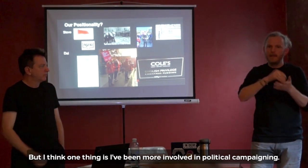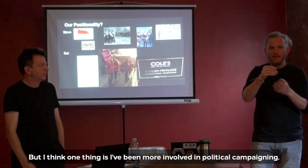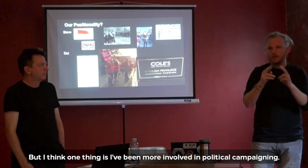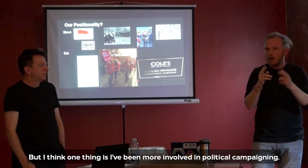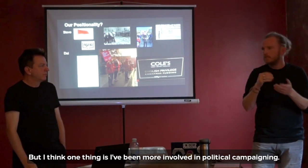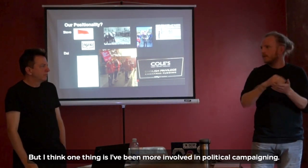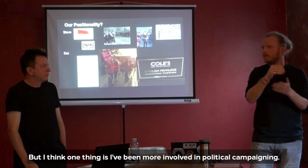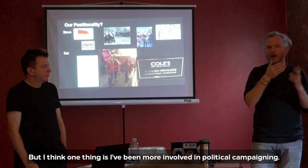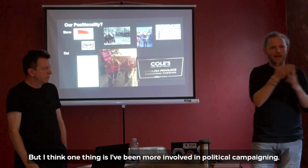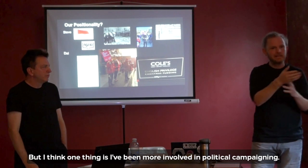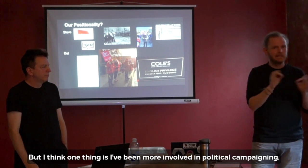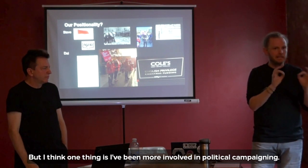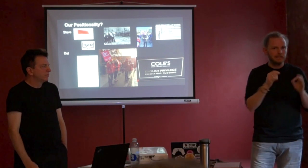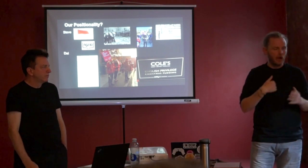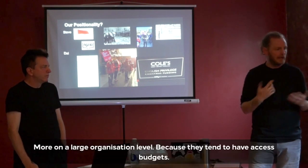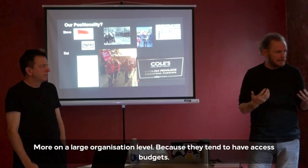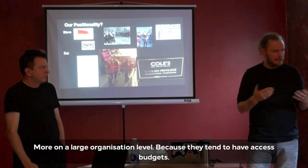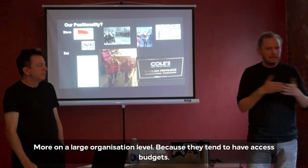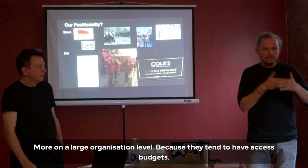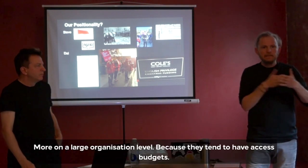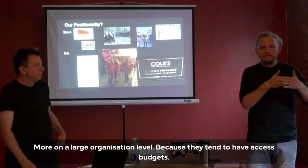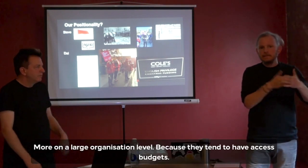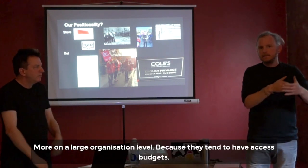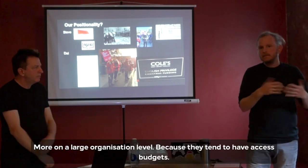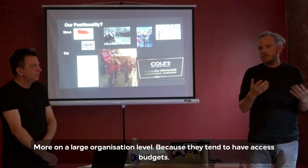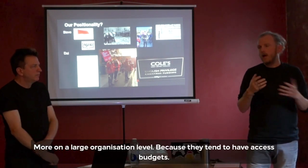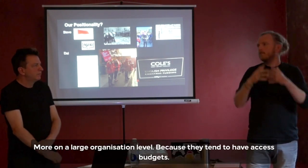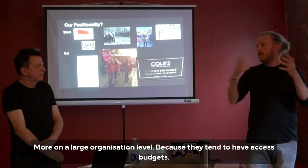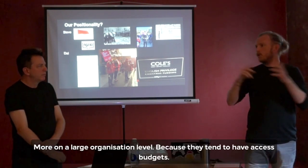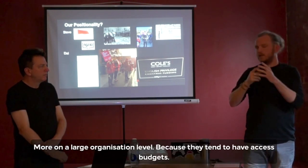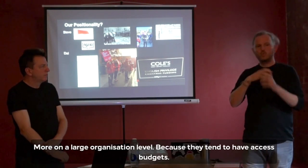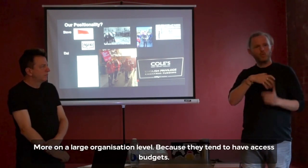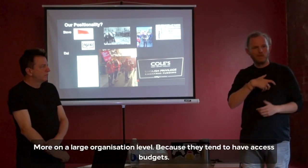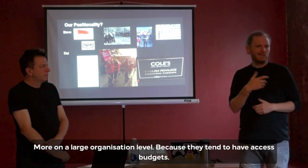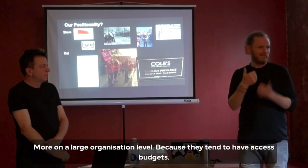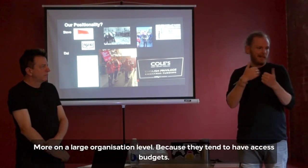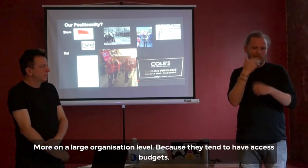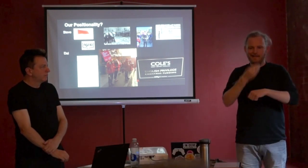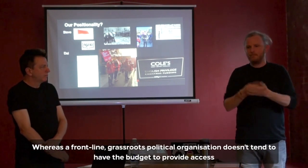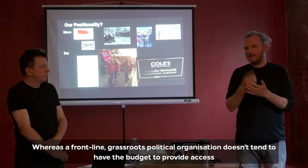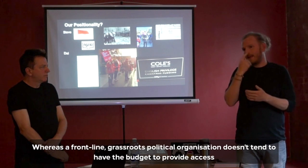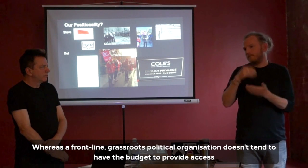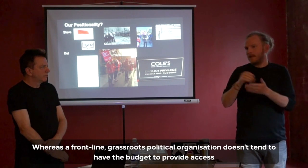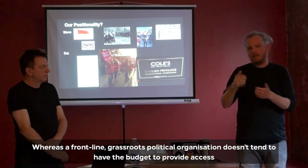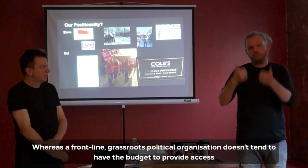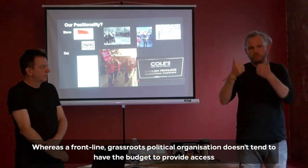political campaigning more on kind of large organisation level, because they tend to have access budgets, whereas kind of